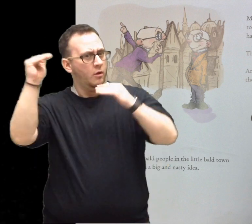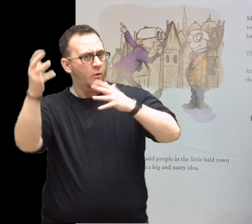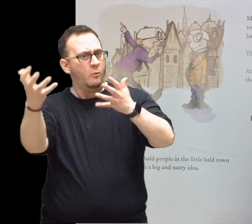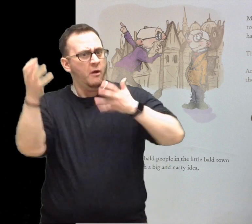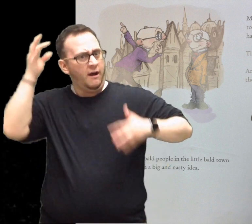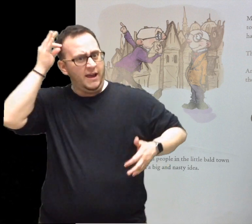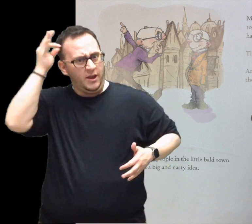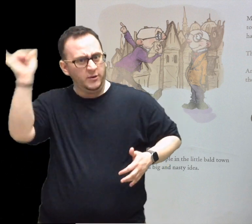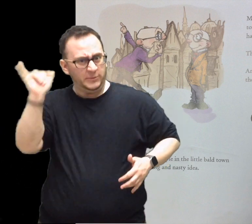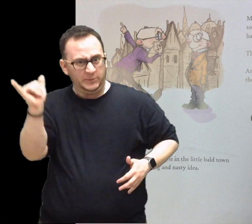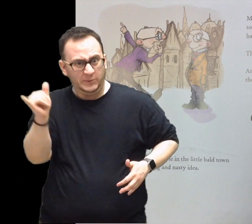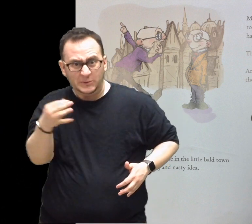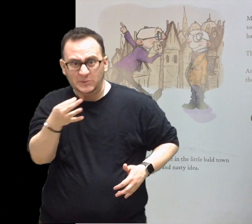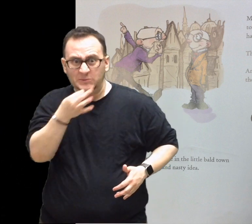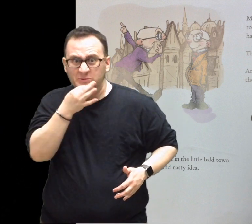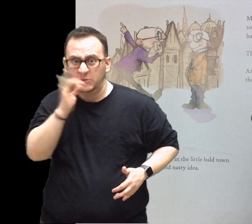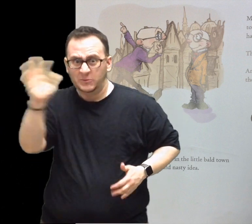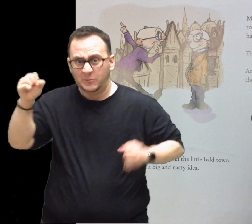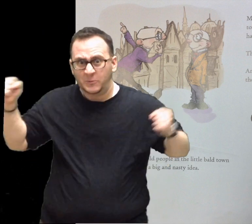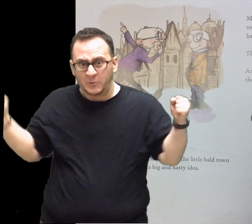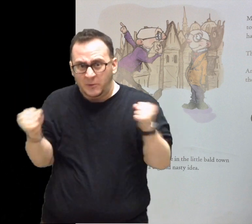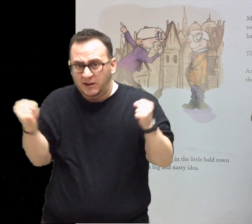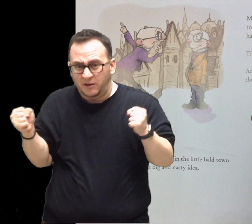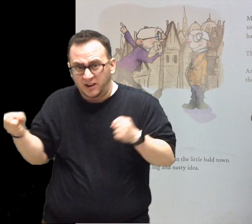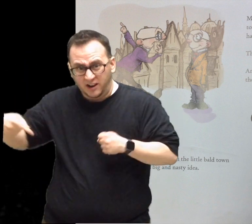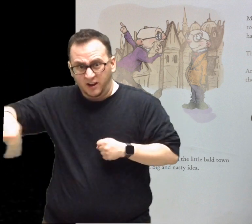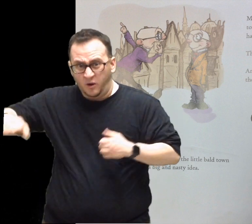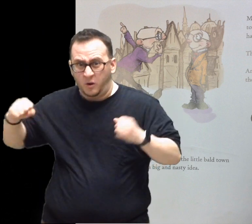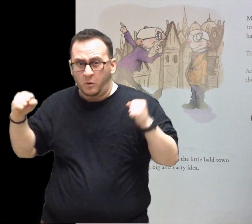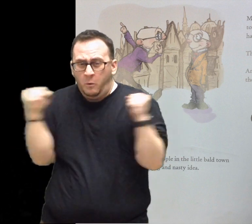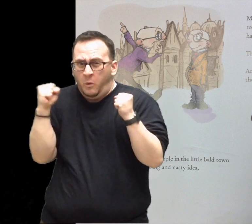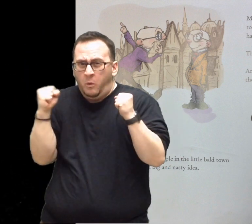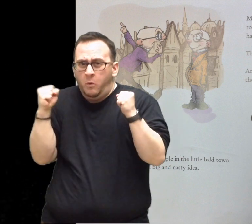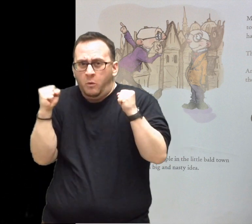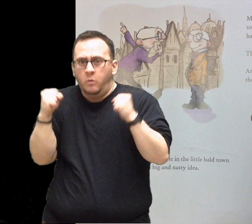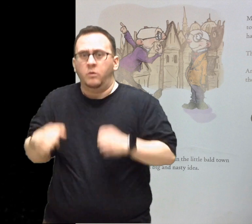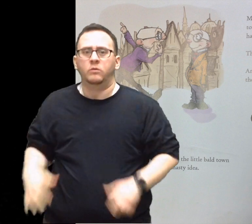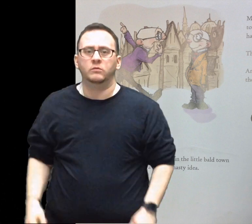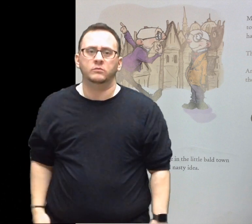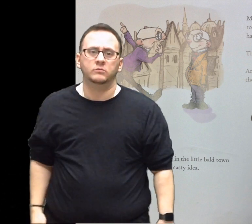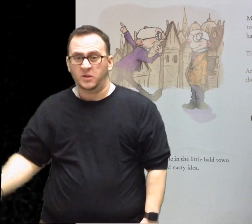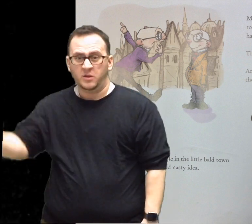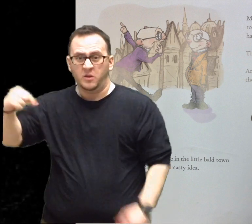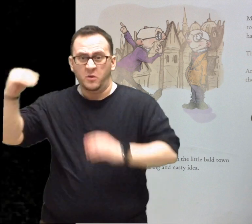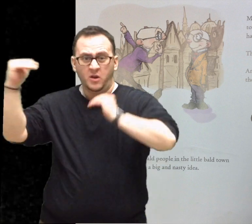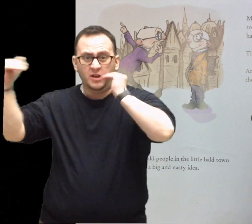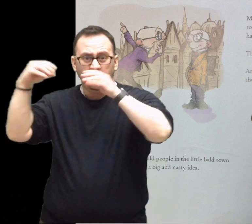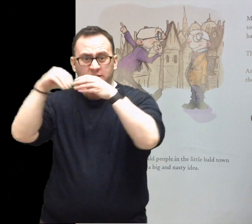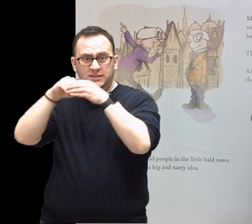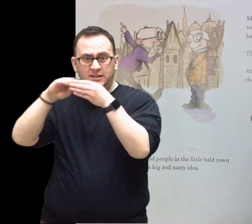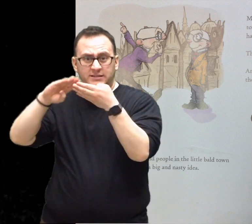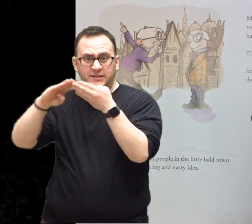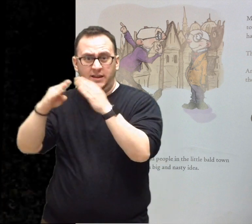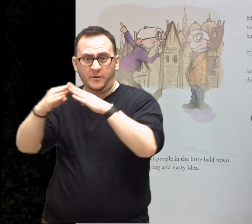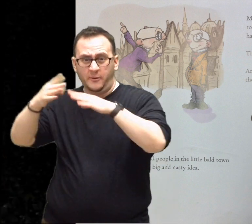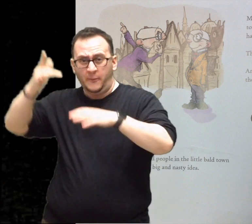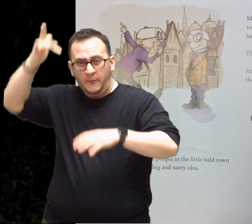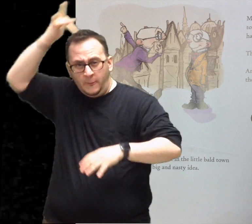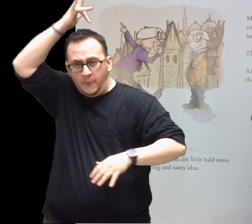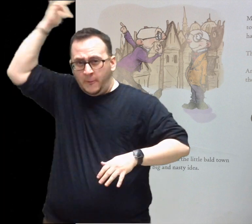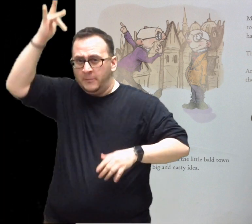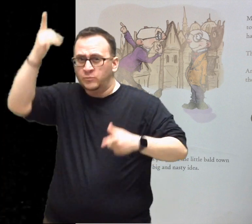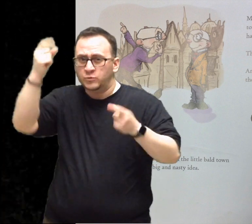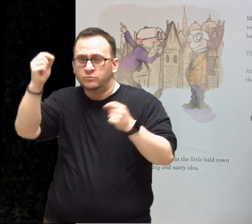too, and with winter coming fast, they wanted it soon. So the little bald people in the little bald